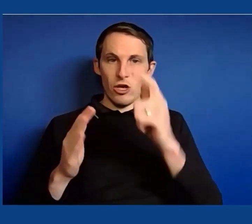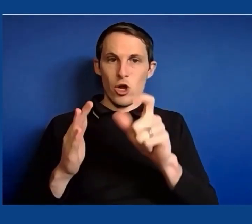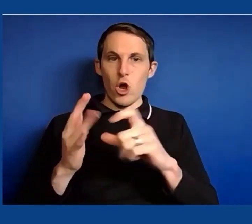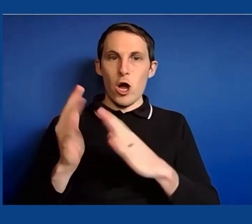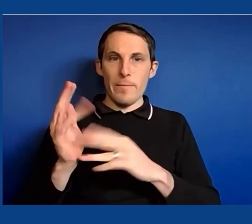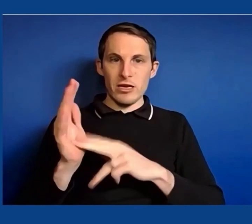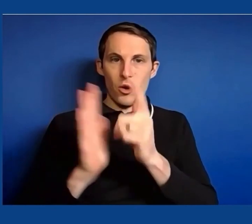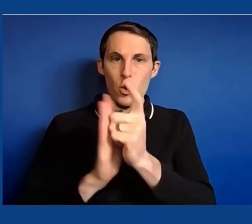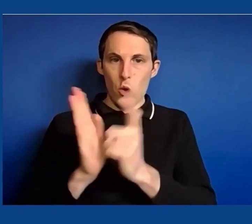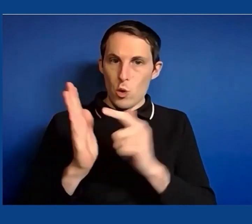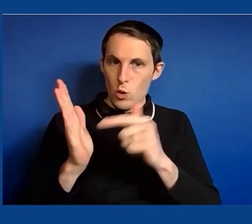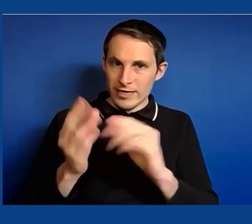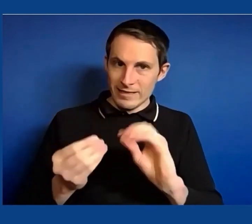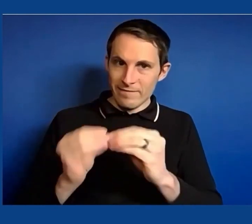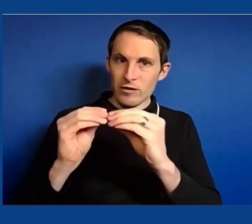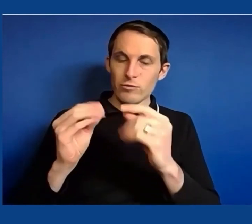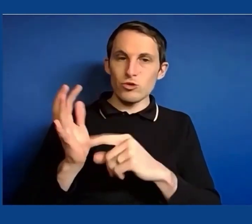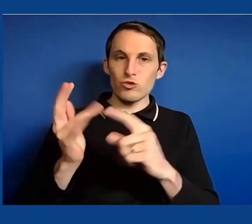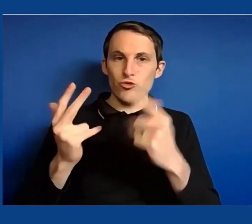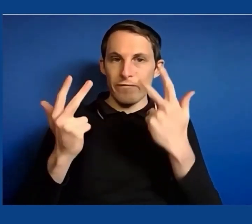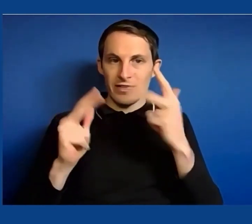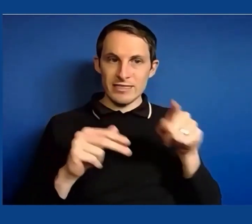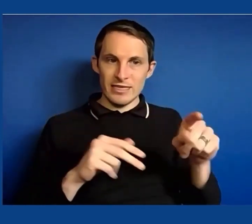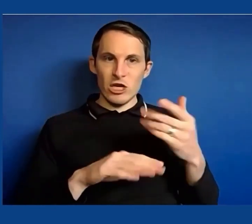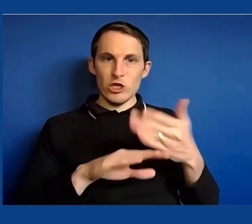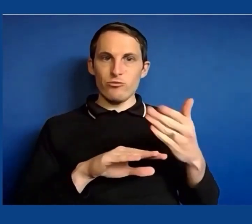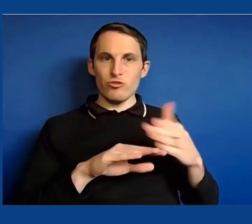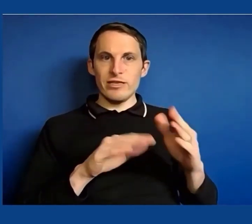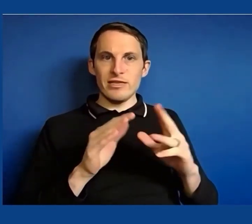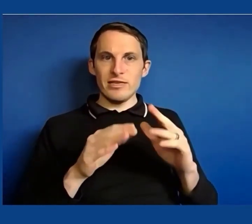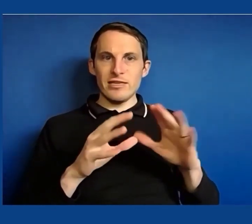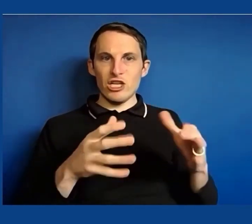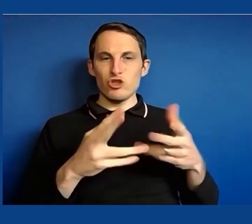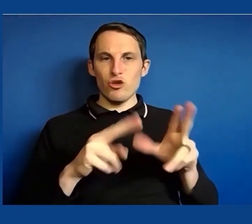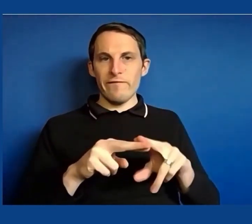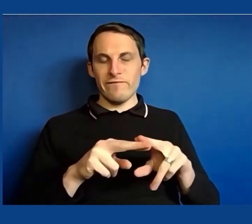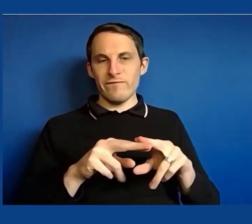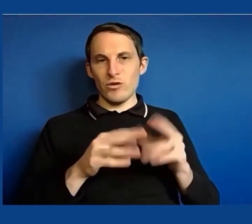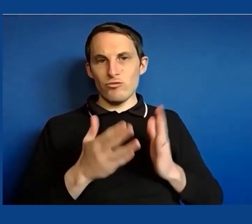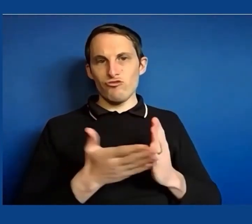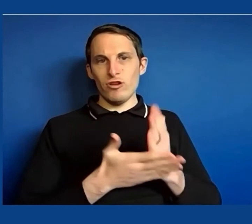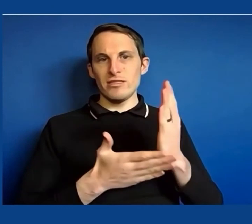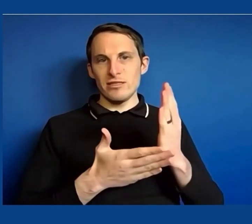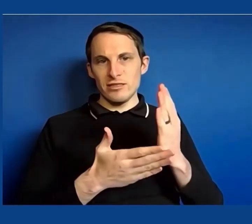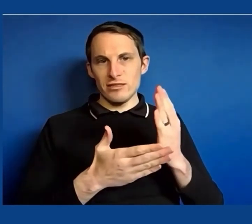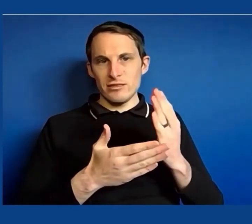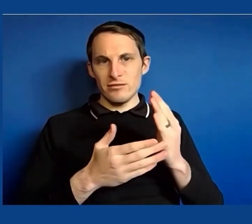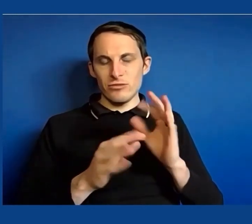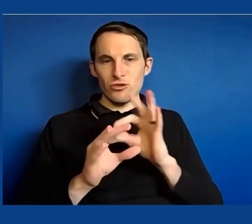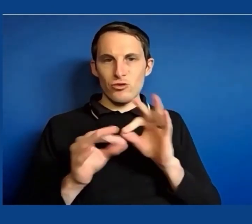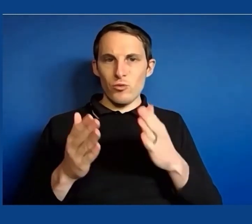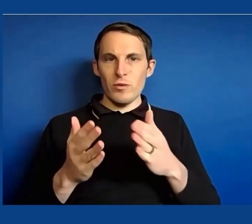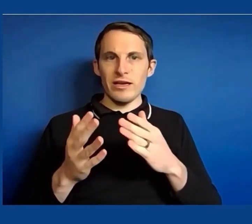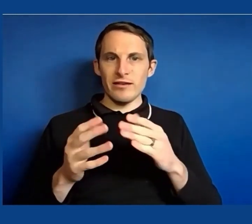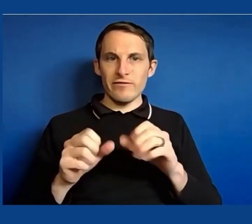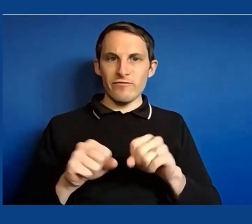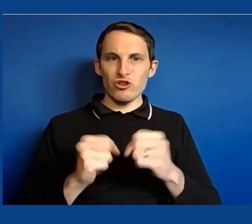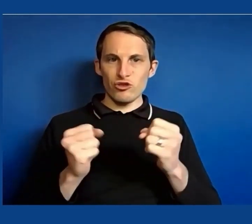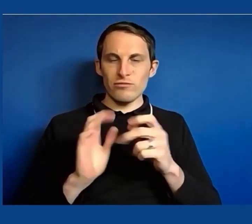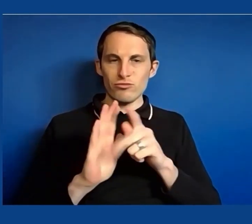reflect contemporary notions of justice and human rights, but not in ways that fracture a skeletal principle of the Australian